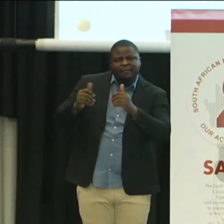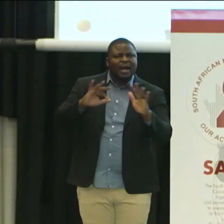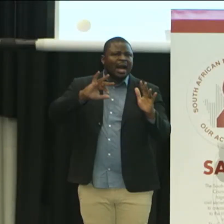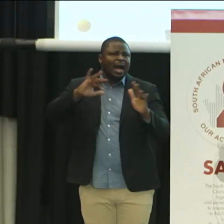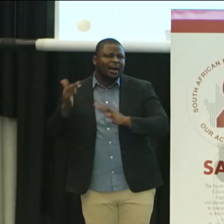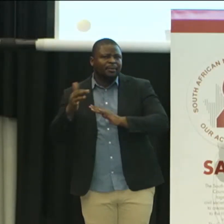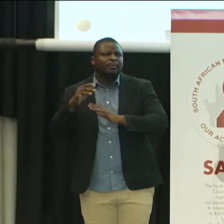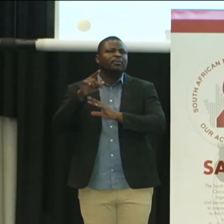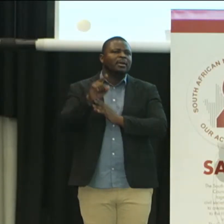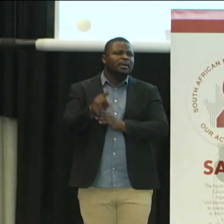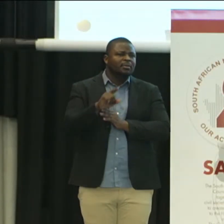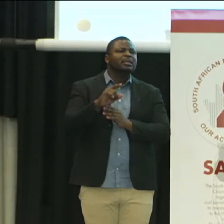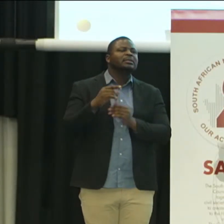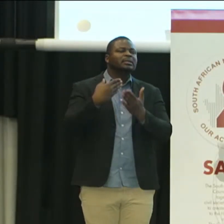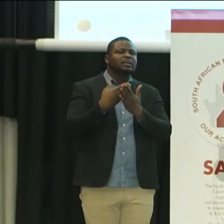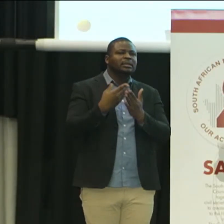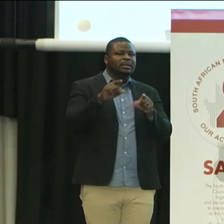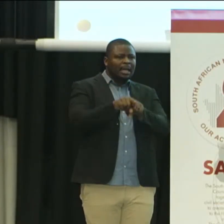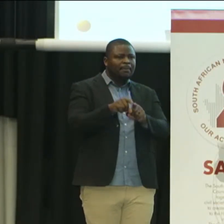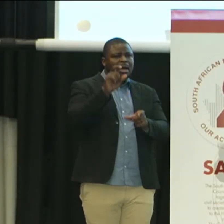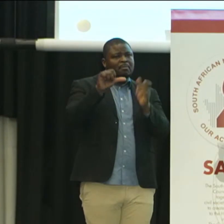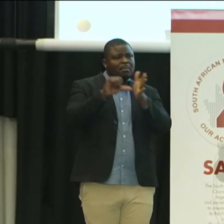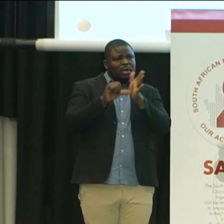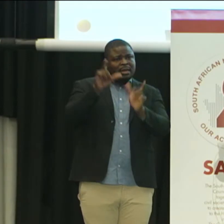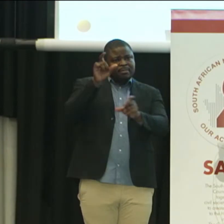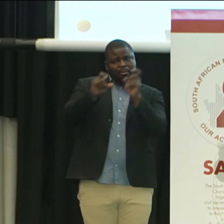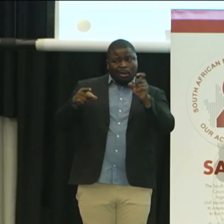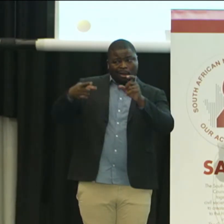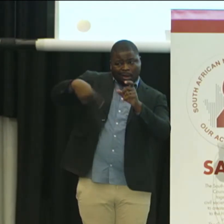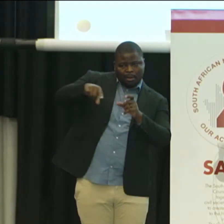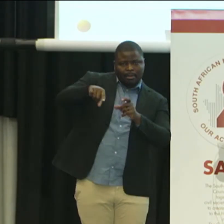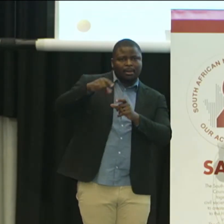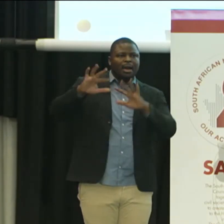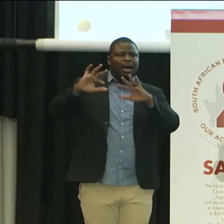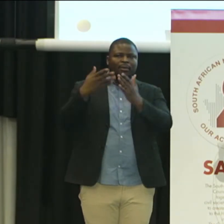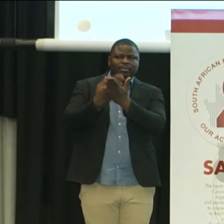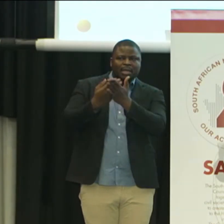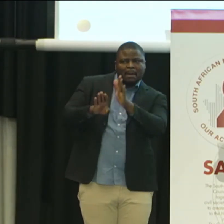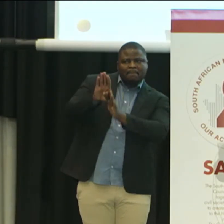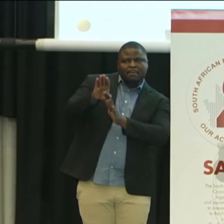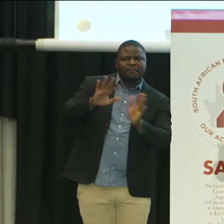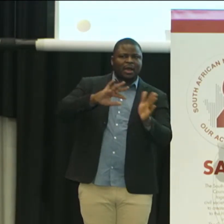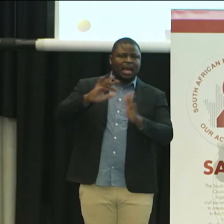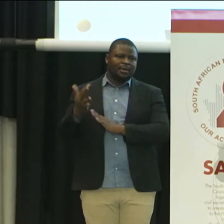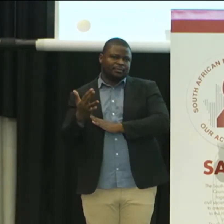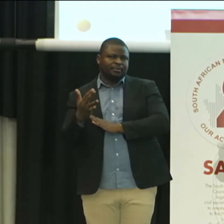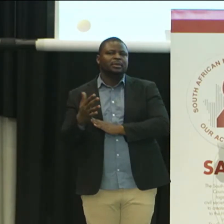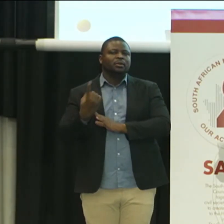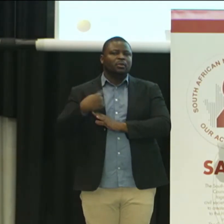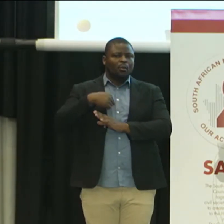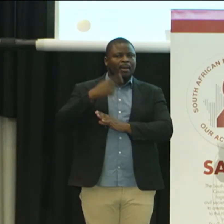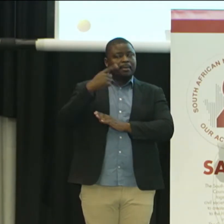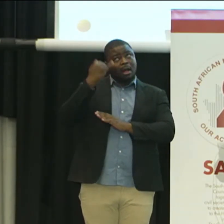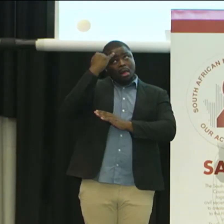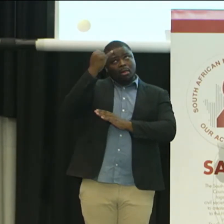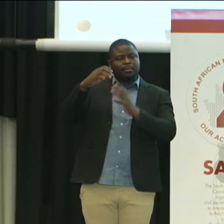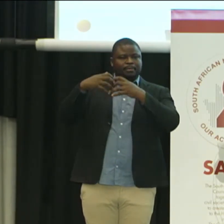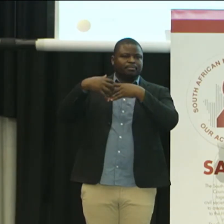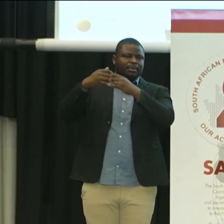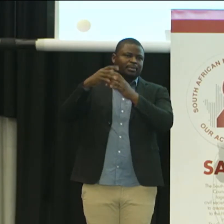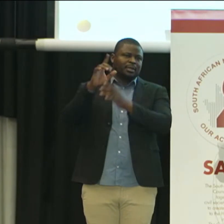our key population. And remember that we are having those